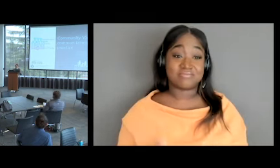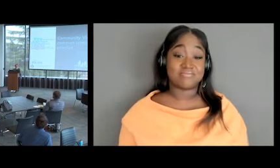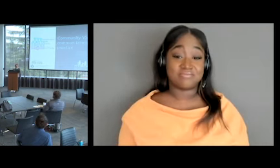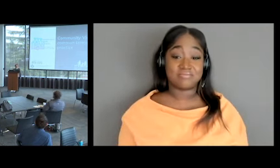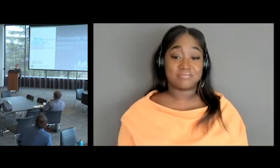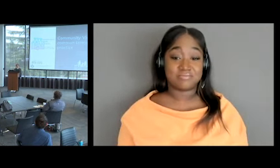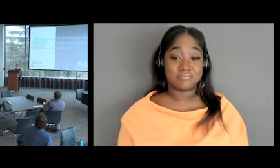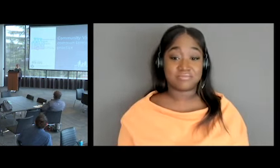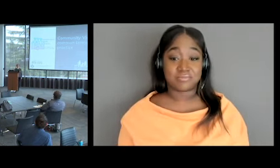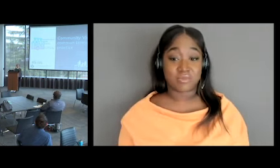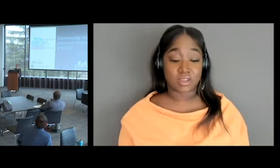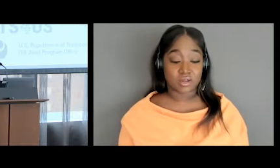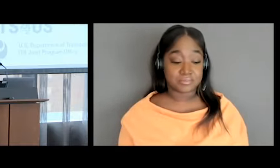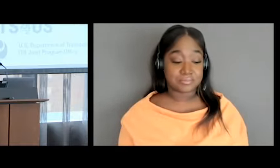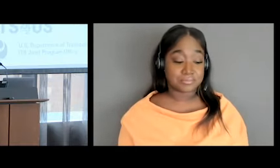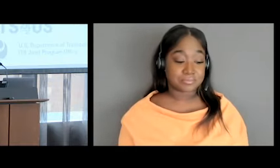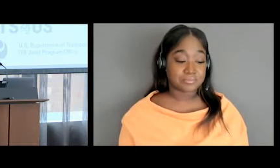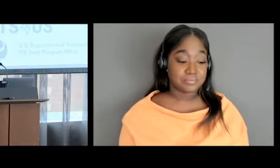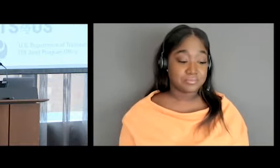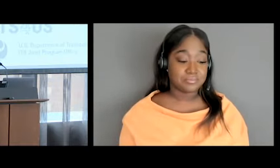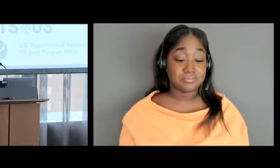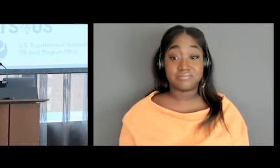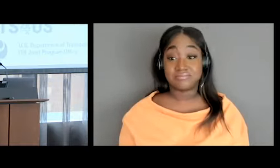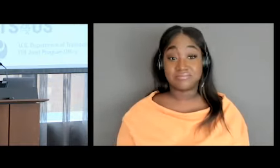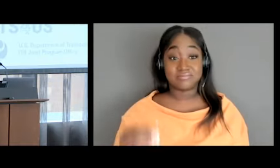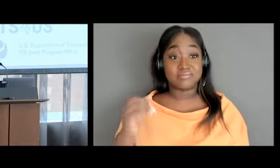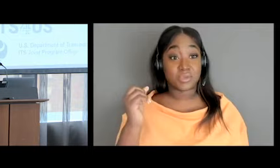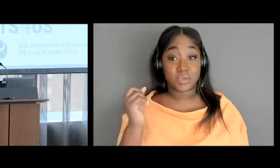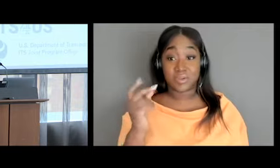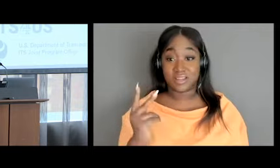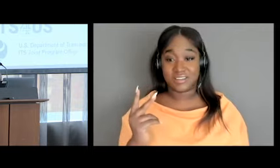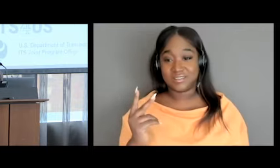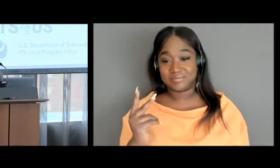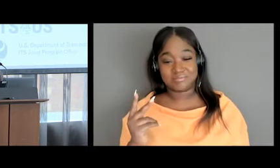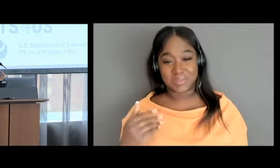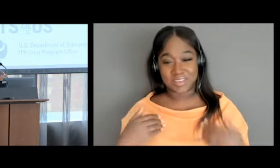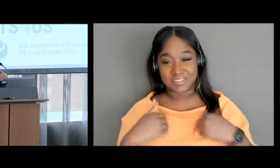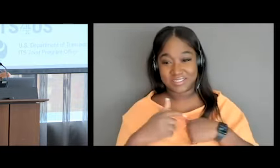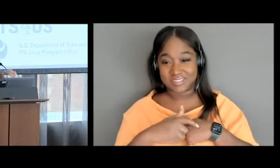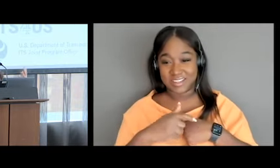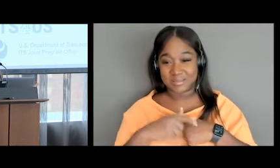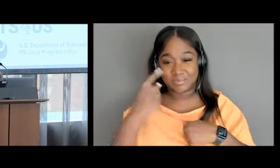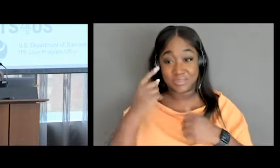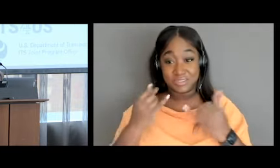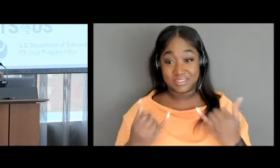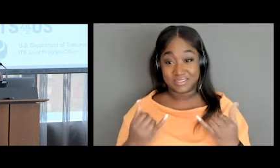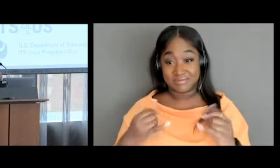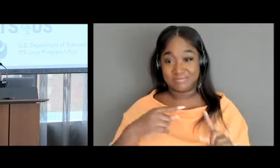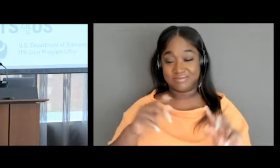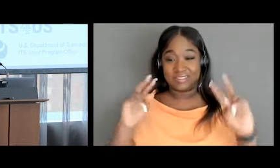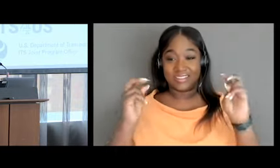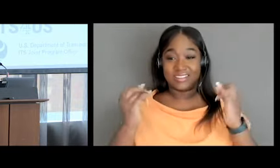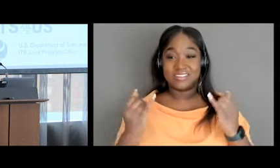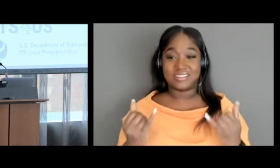Okay, well, so then we have some time, and what I wanted to do today, after having reviewed, the